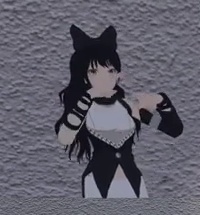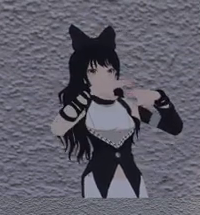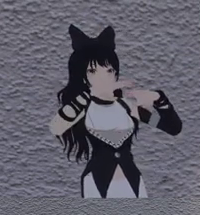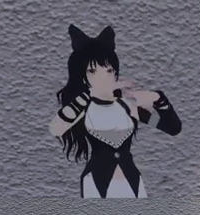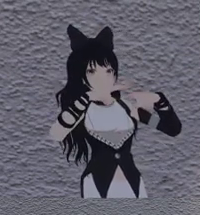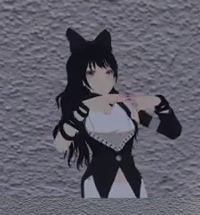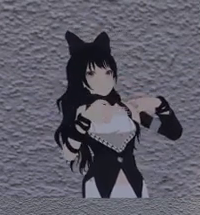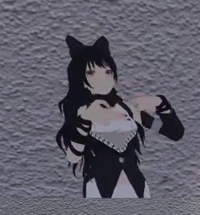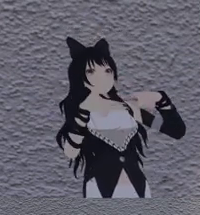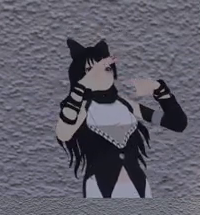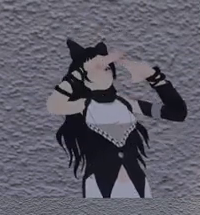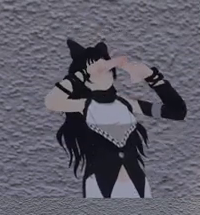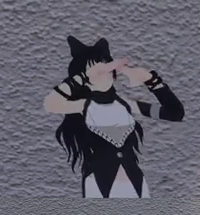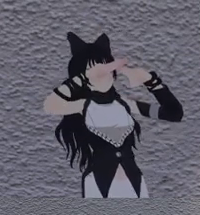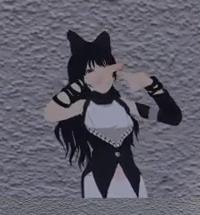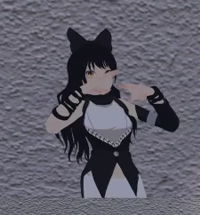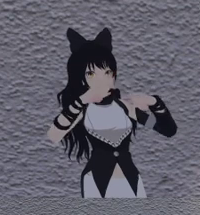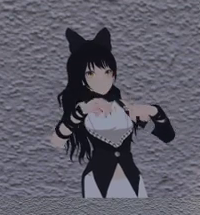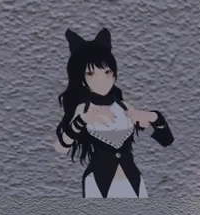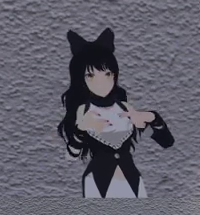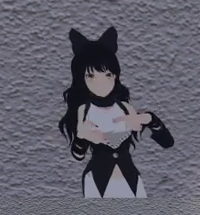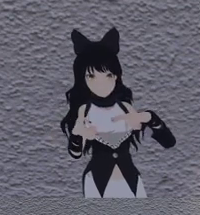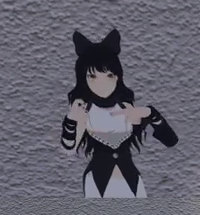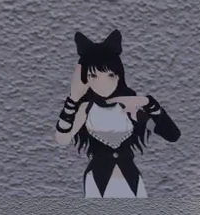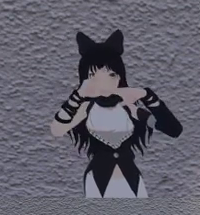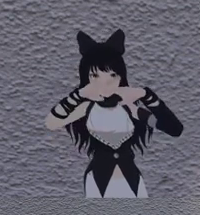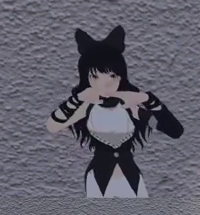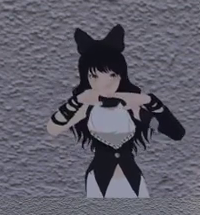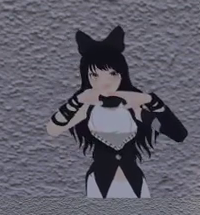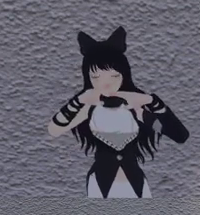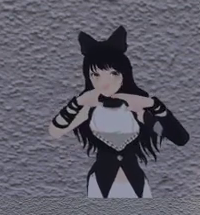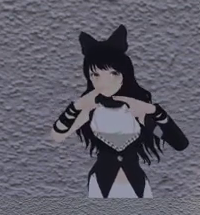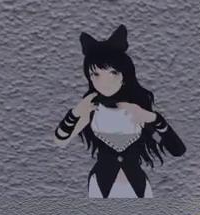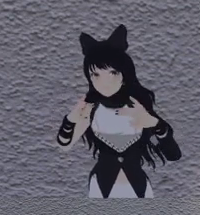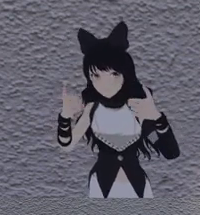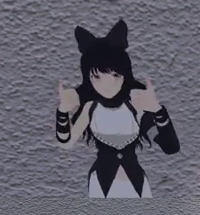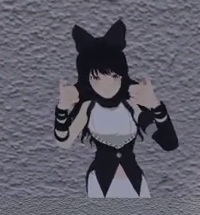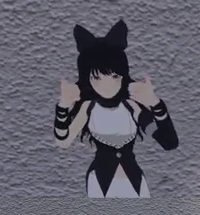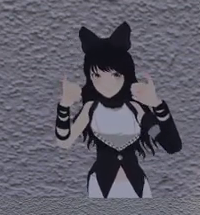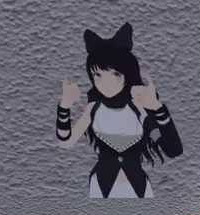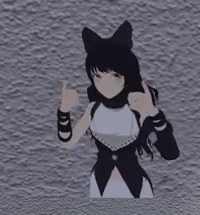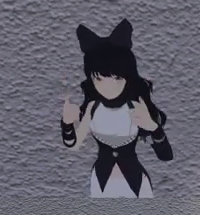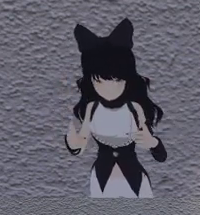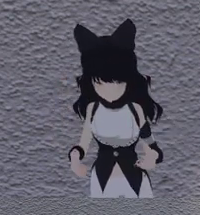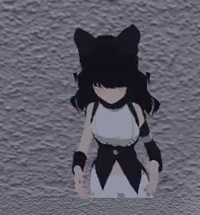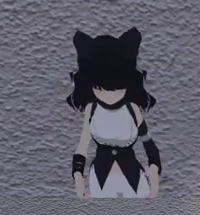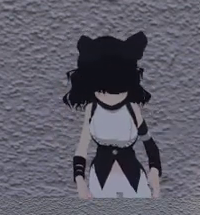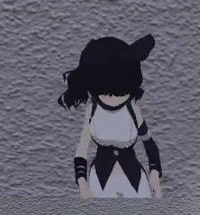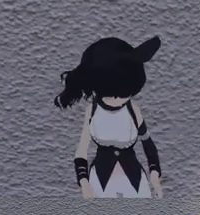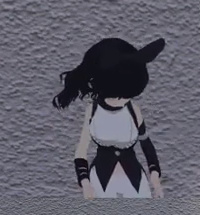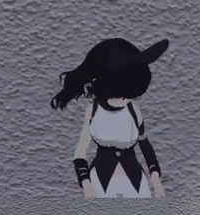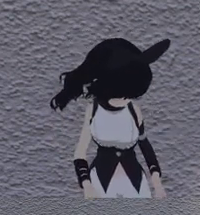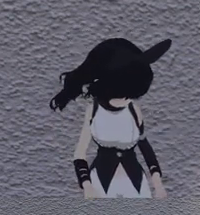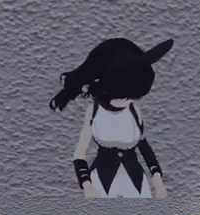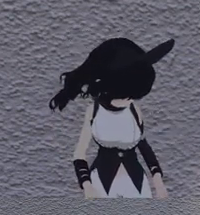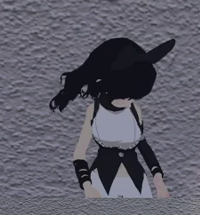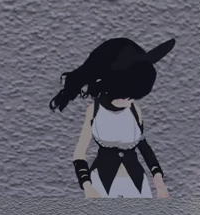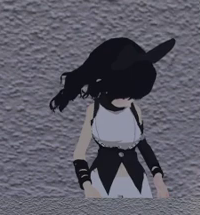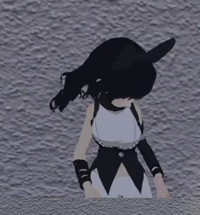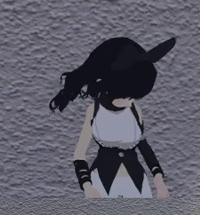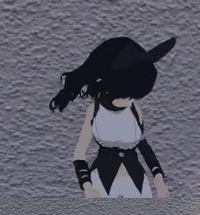Like going up. Gain. Gain. More and more and more. Gain. Mm-hmm.